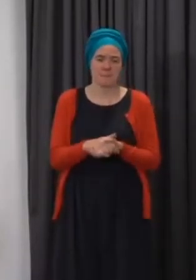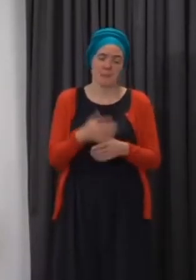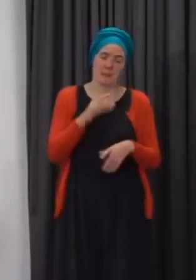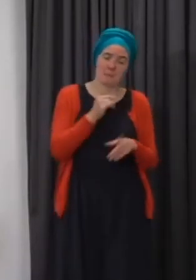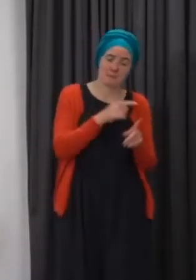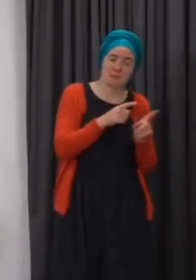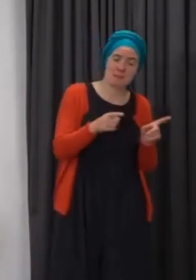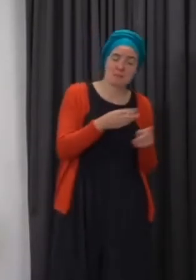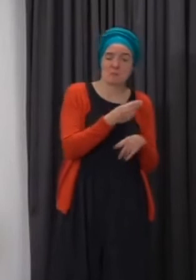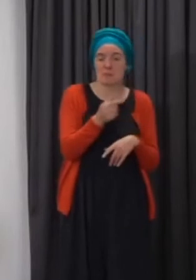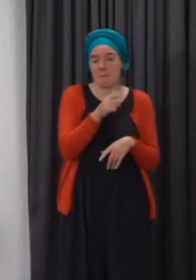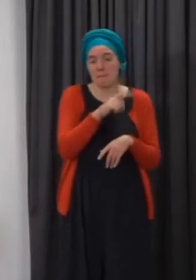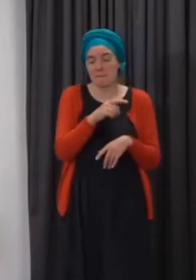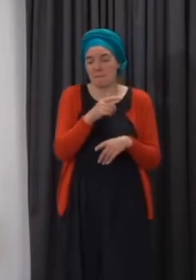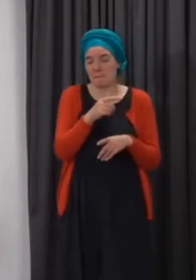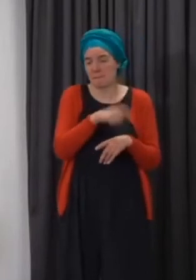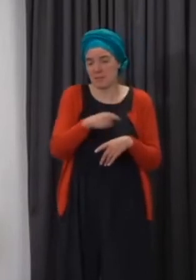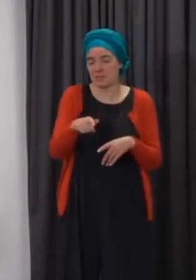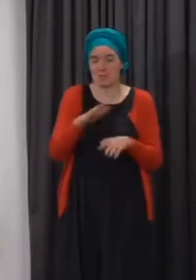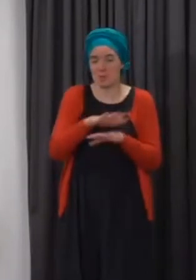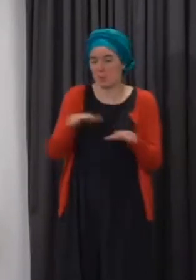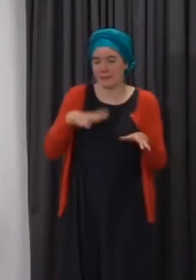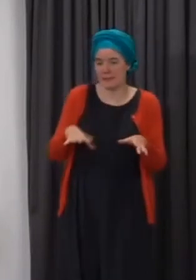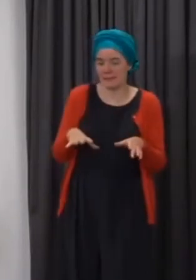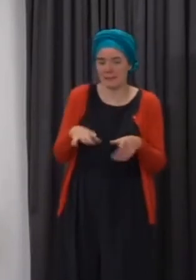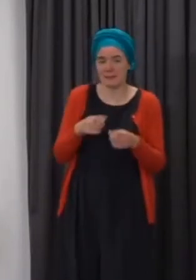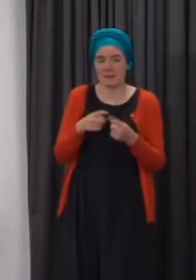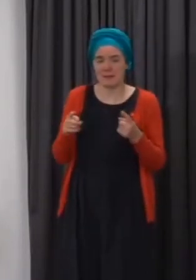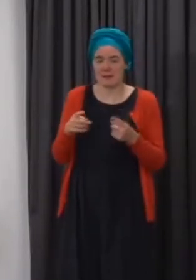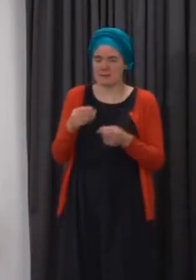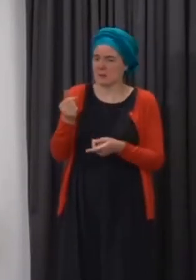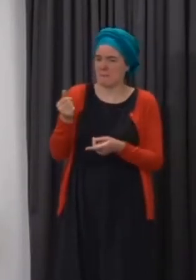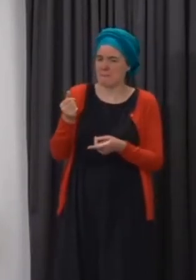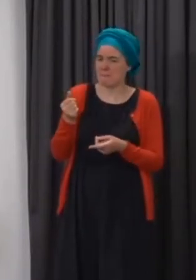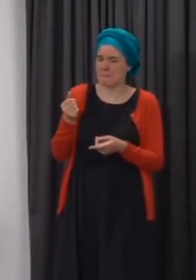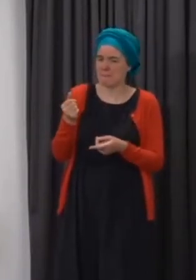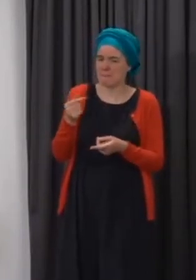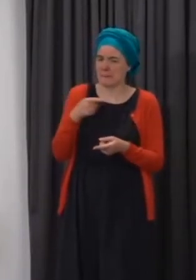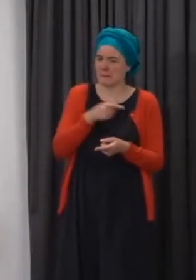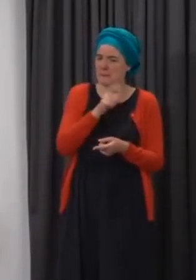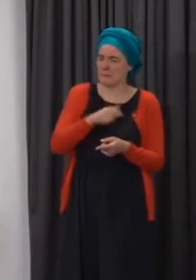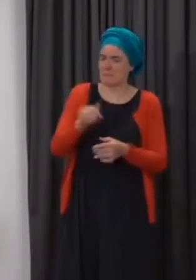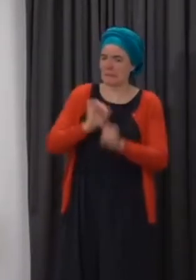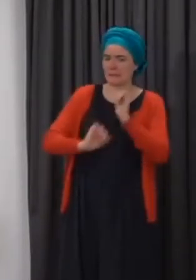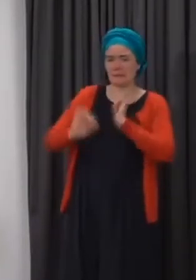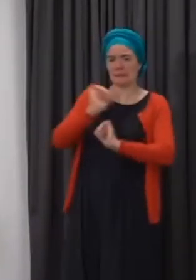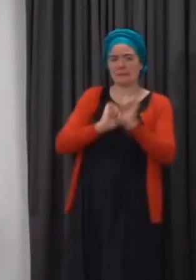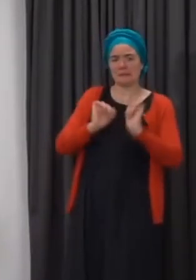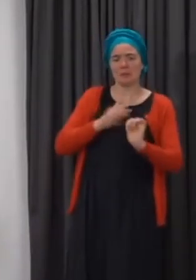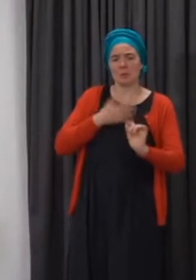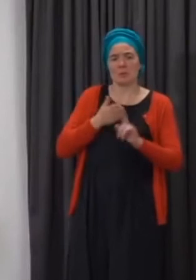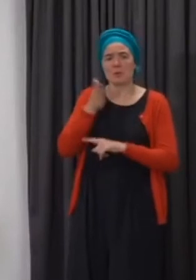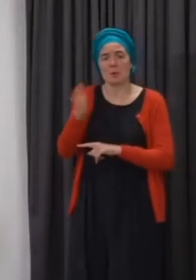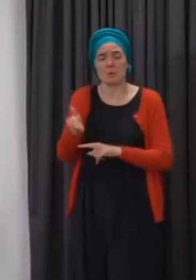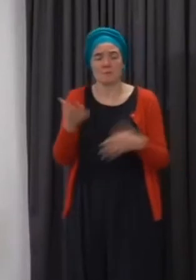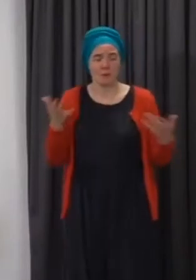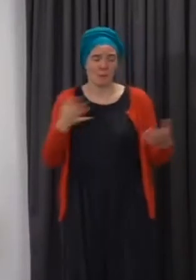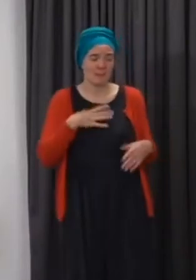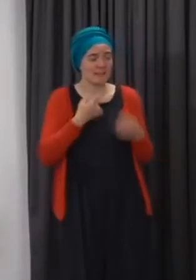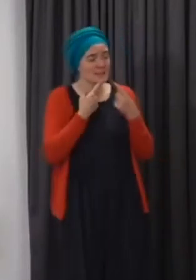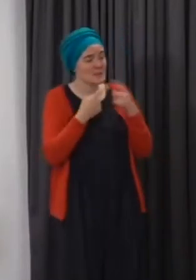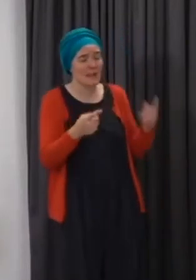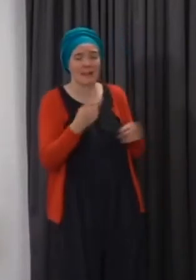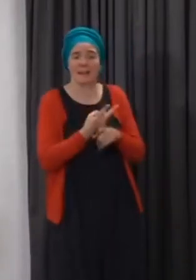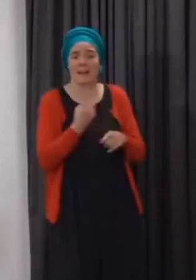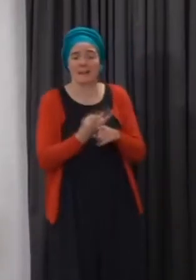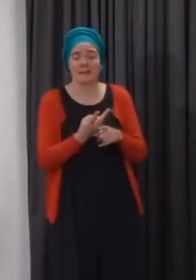access. And on a couple of days, it's increased maybe a bit more significantly than that. But I still think we need to keep a focus on the fact that hospitals are there, as with the